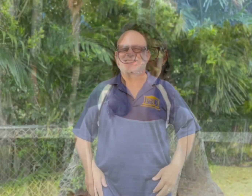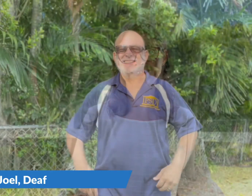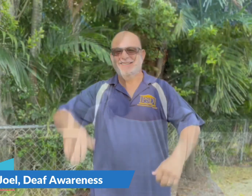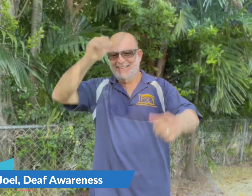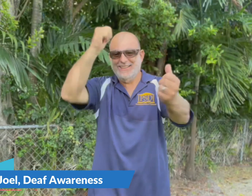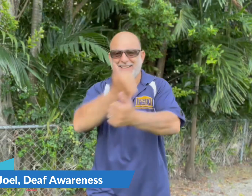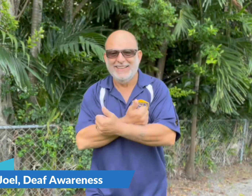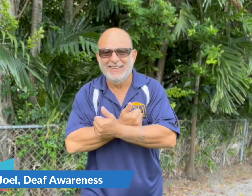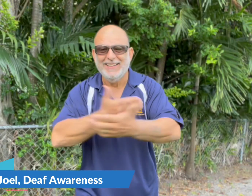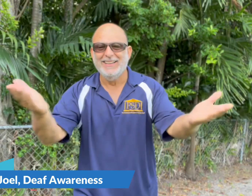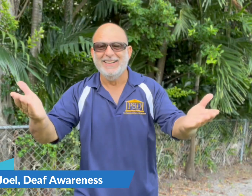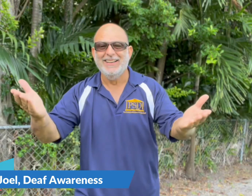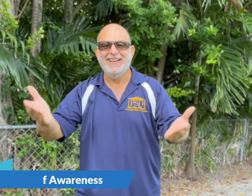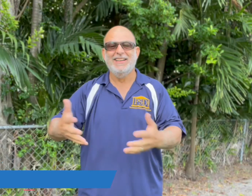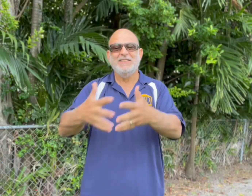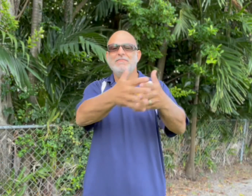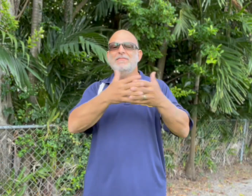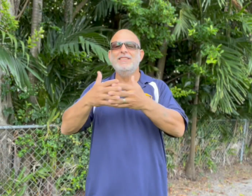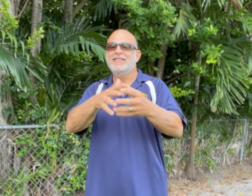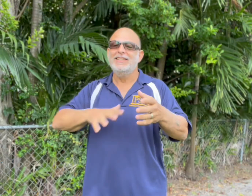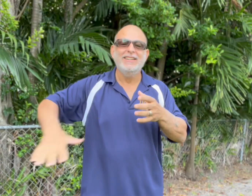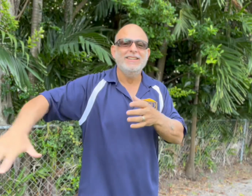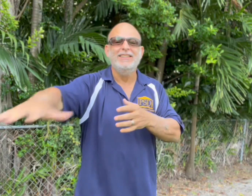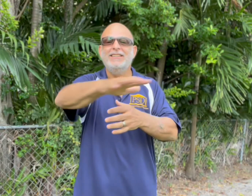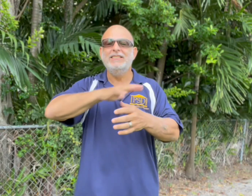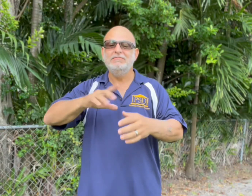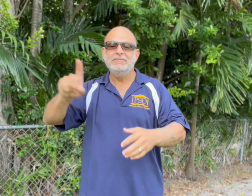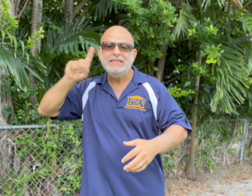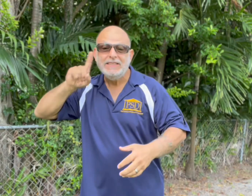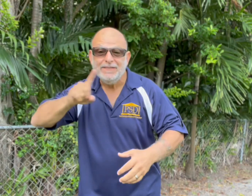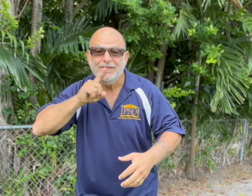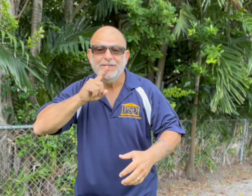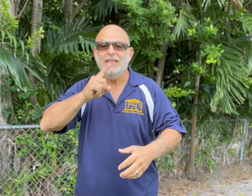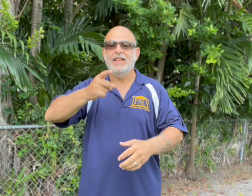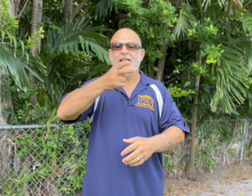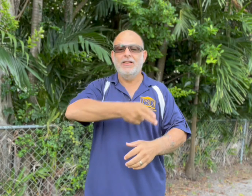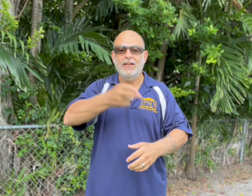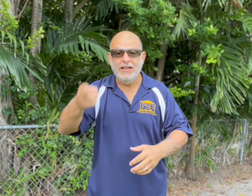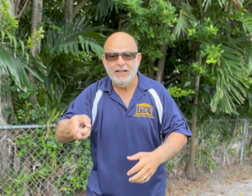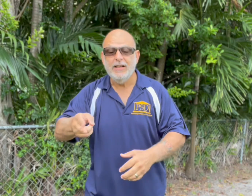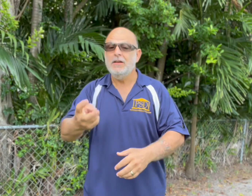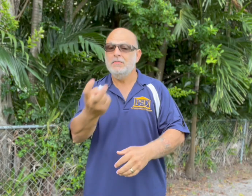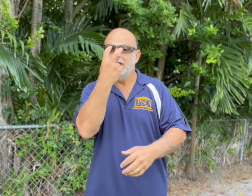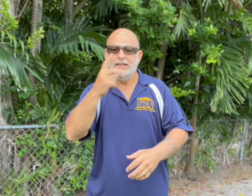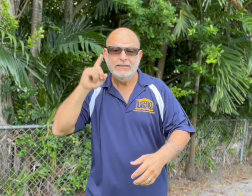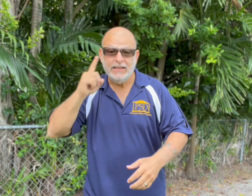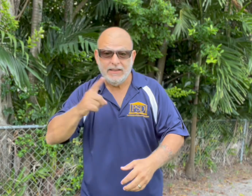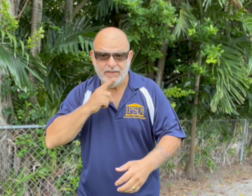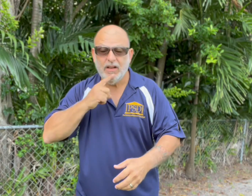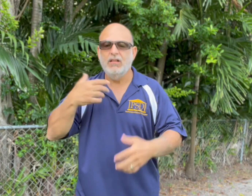Aloha! More than 500,000 Americans who are deaf, hard of hearing, blind deaf